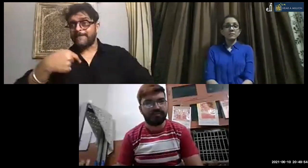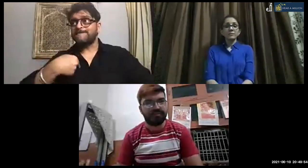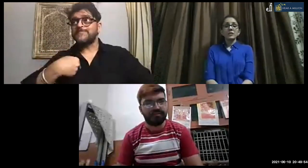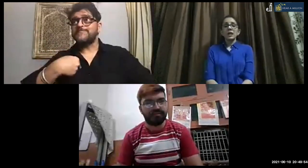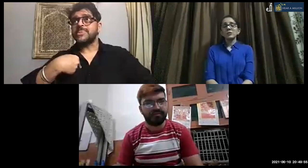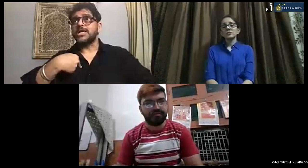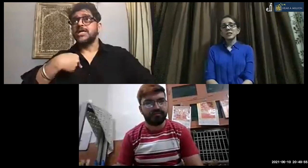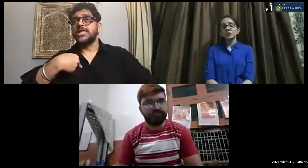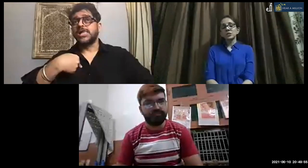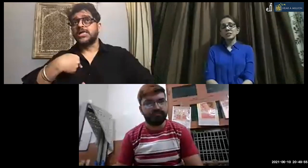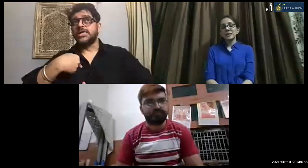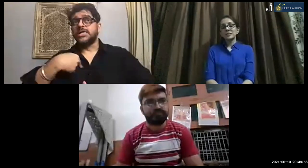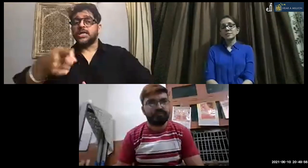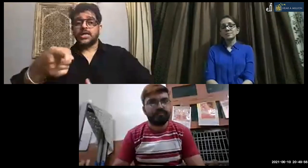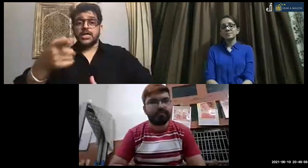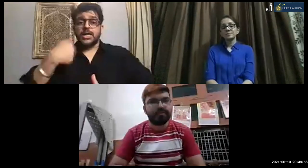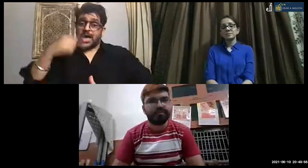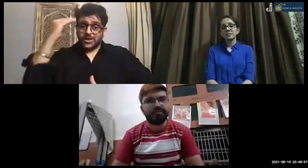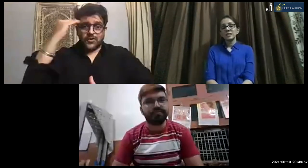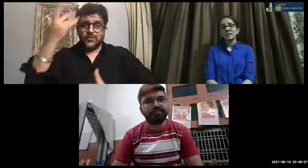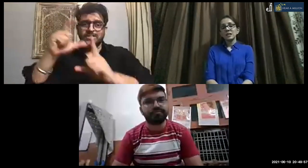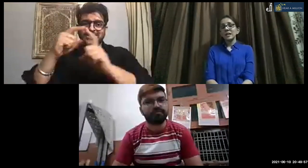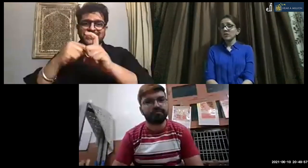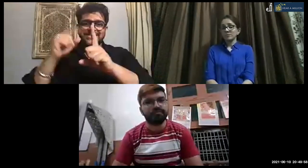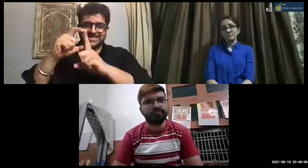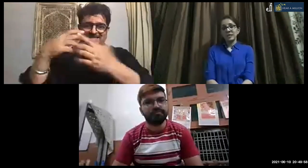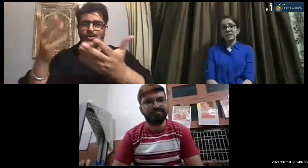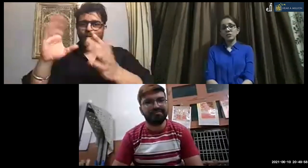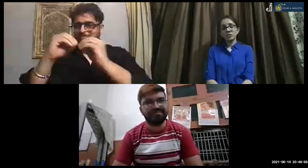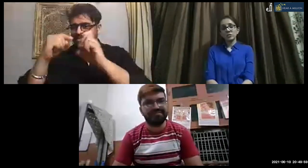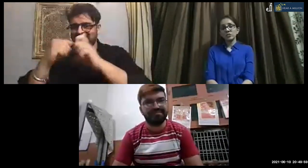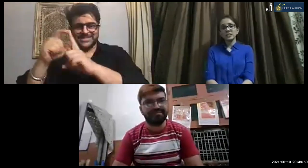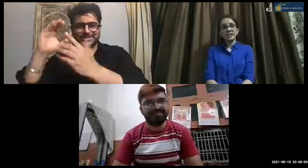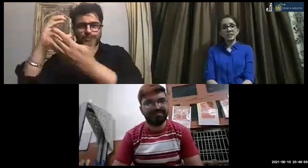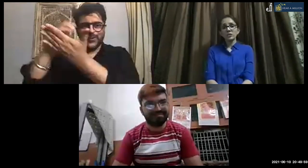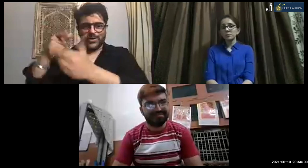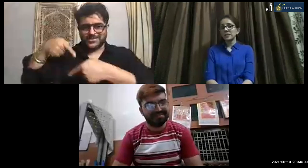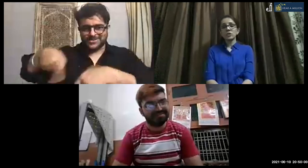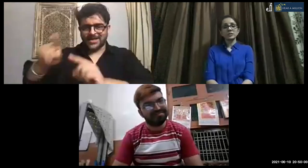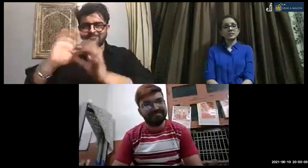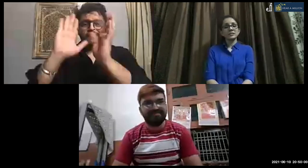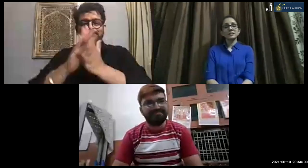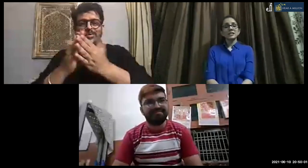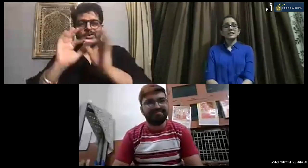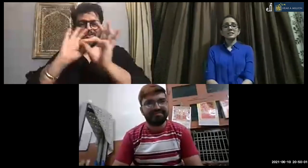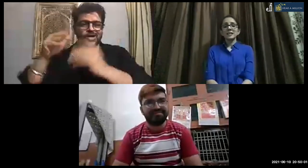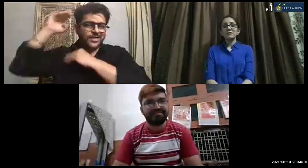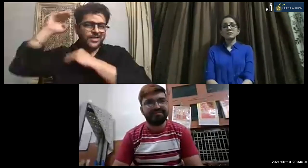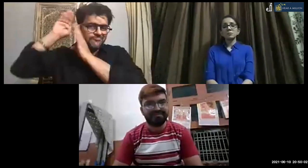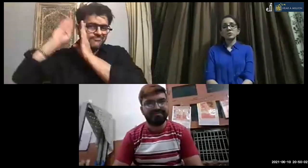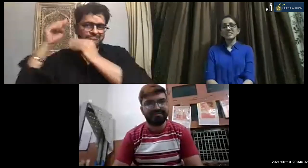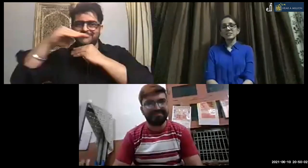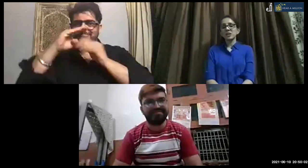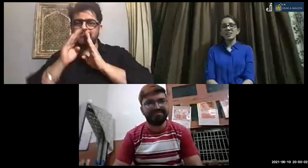could. I would like to tell you here that I know, the DED or the BEd courses in itself,